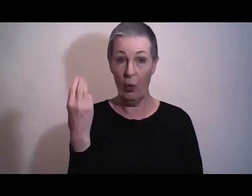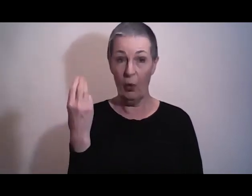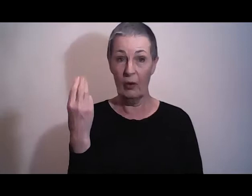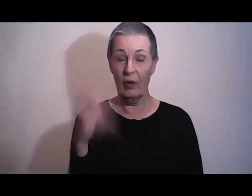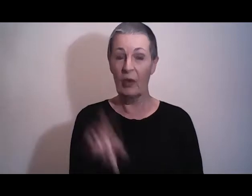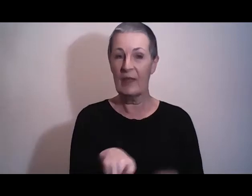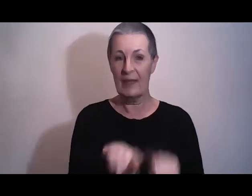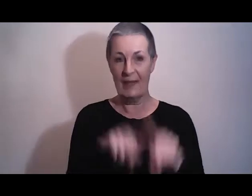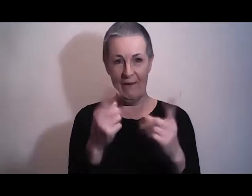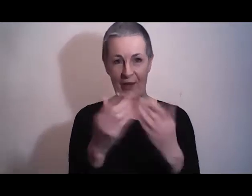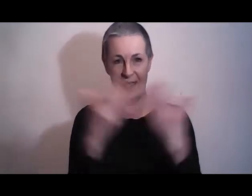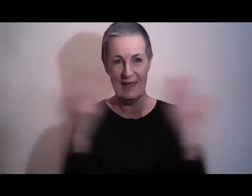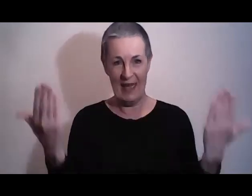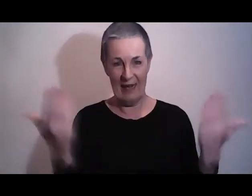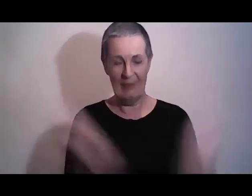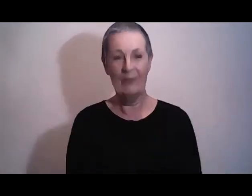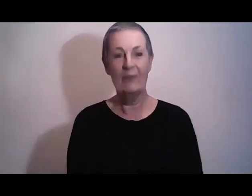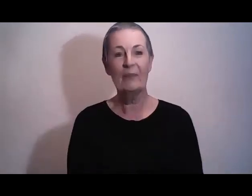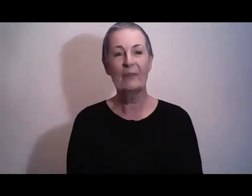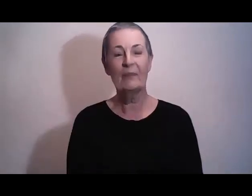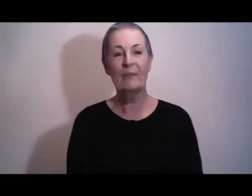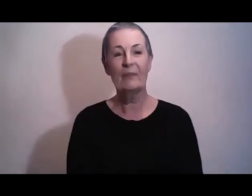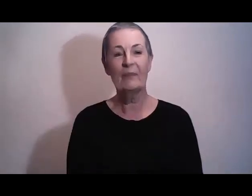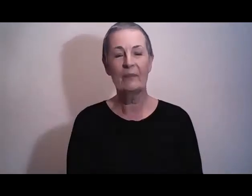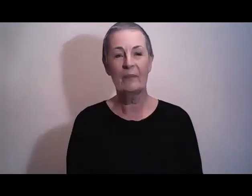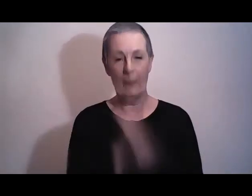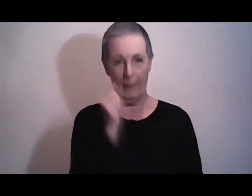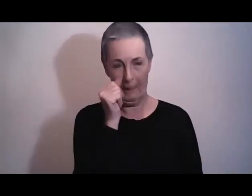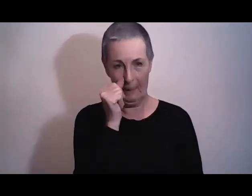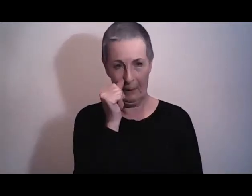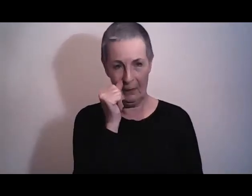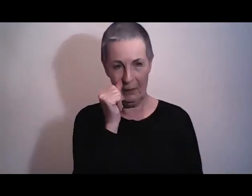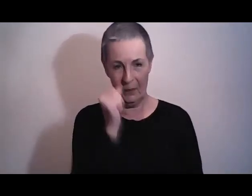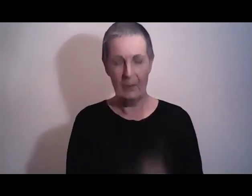exercises. The last 3 are a little more difficult.